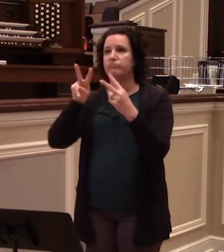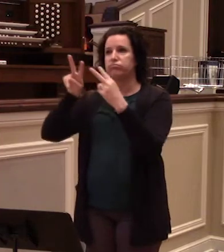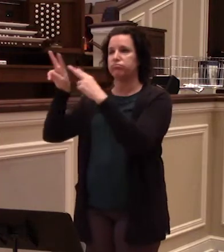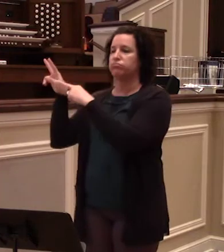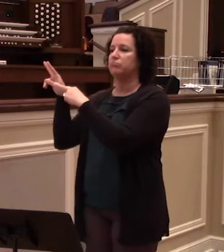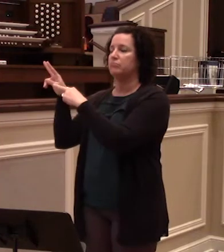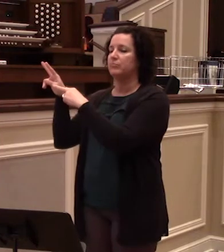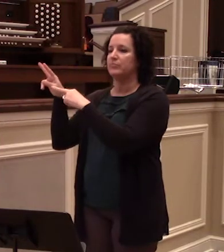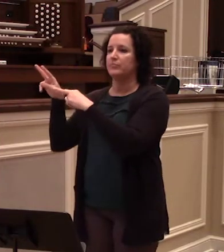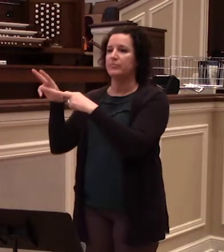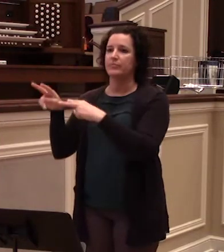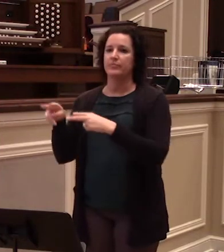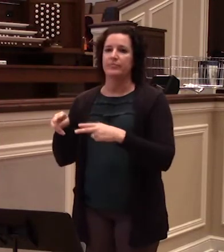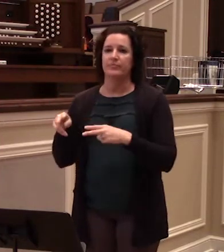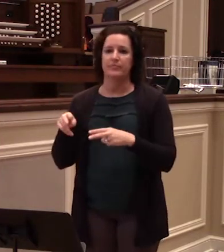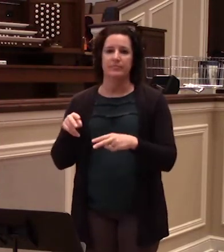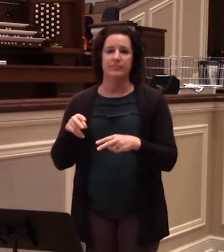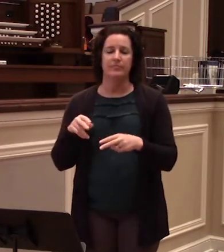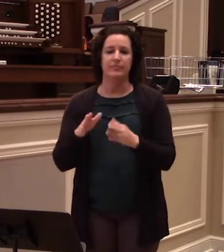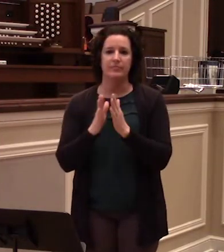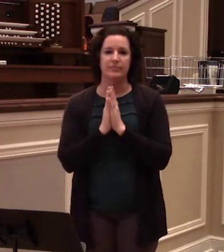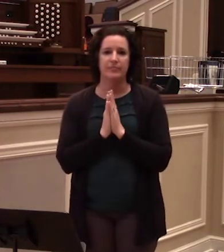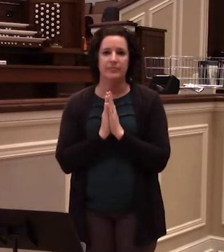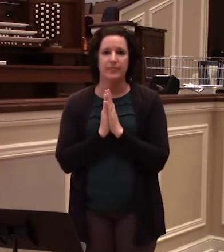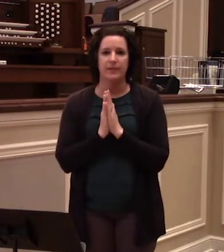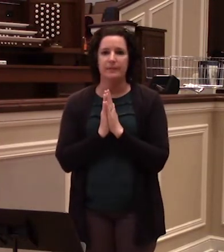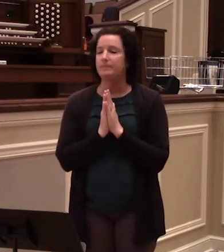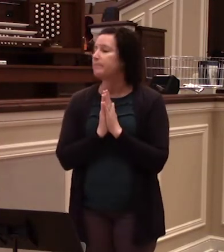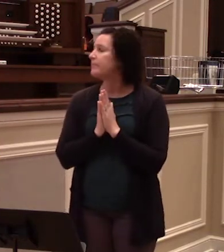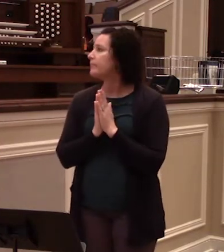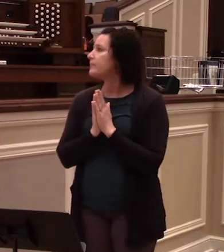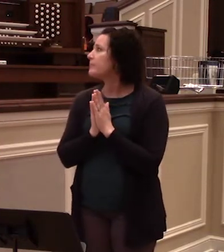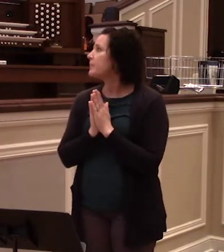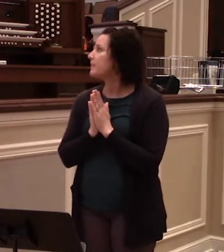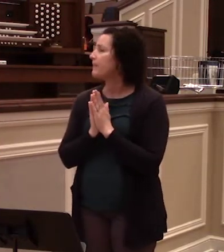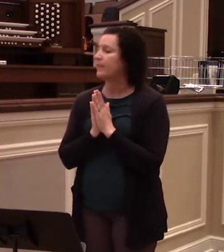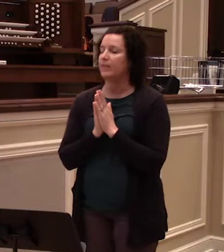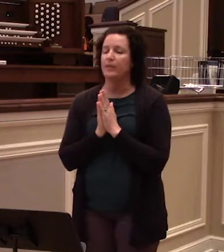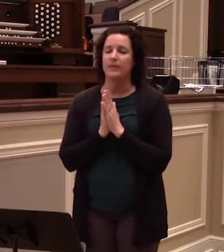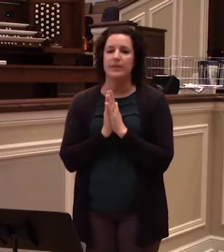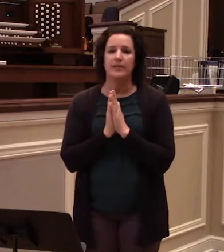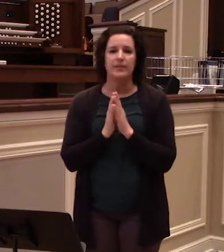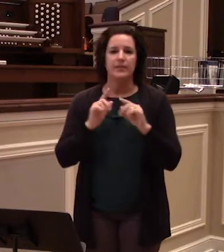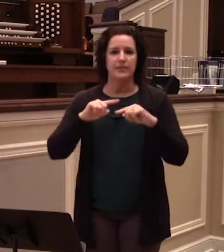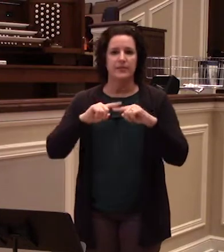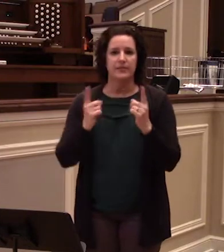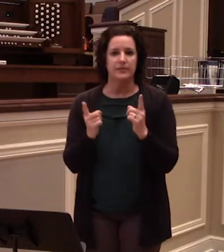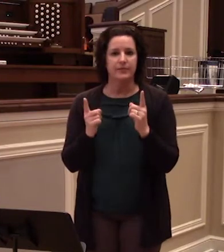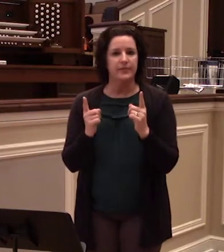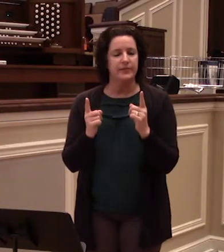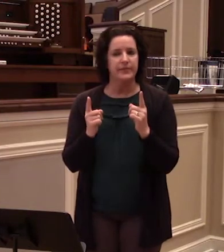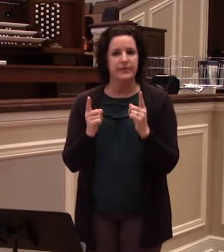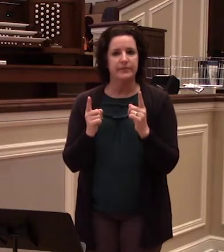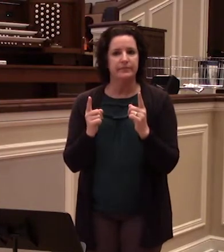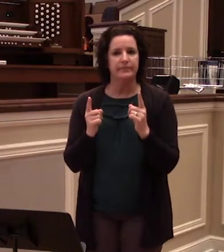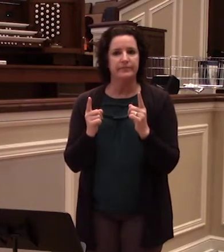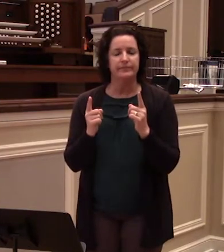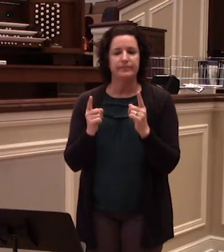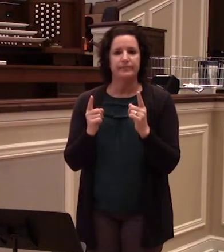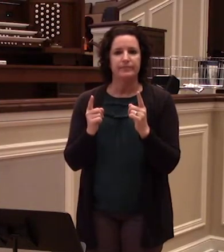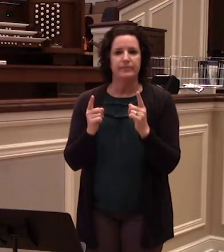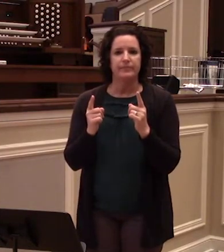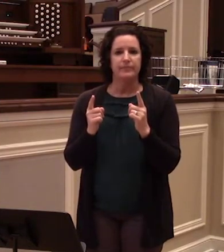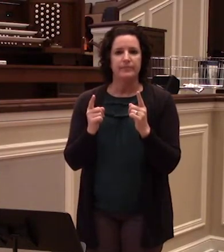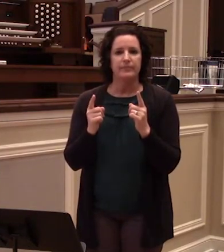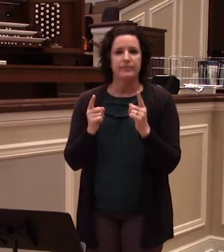prayer? It's going to be a little different kind of invitation because we're going to not only use this invitation